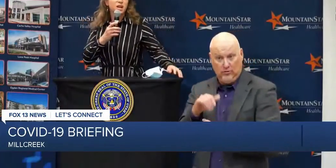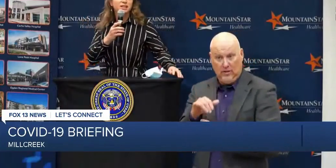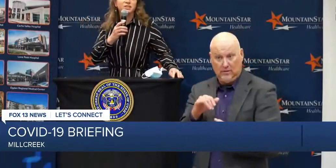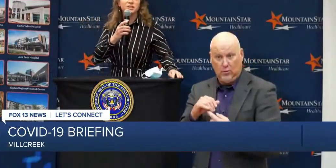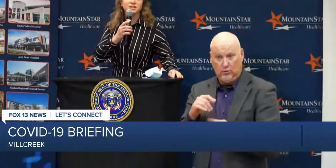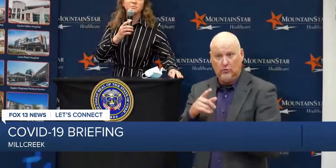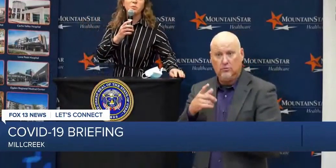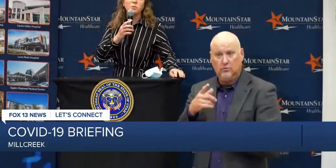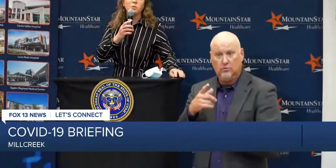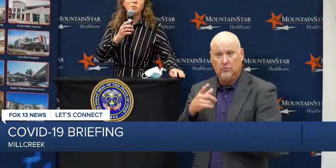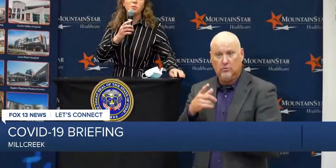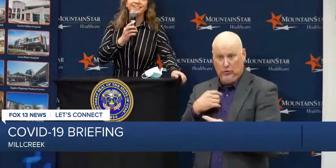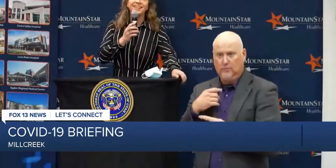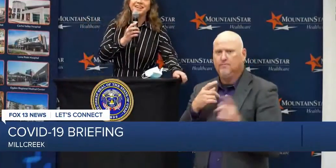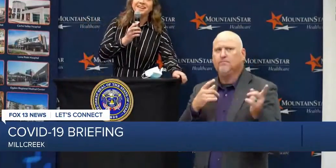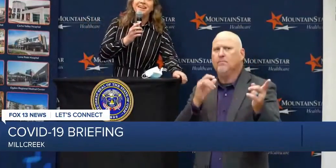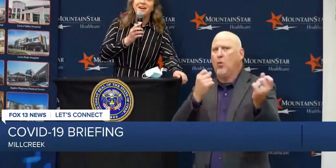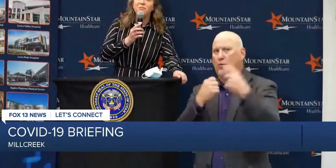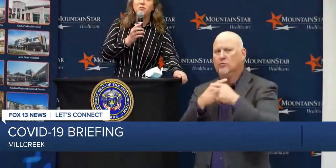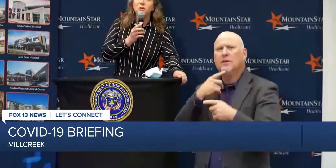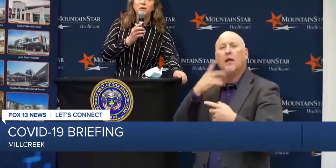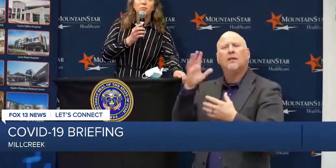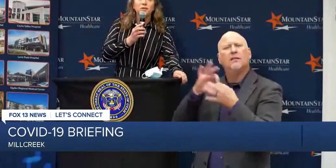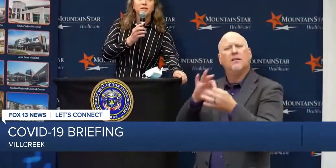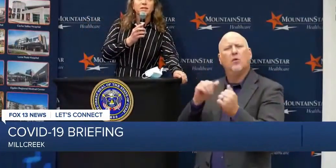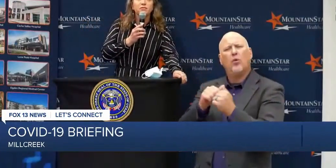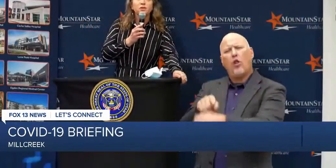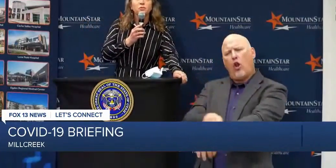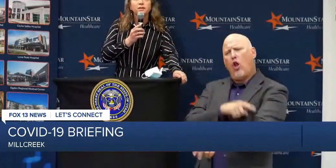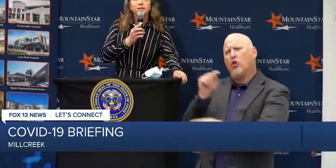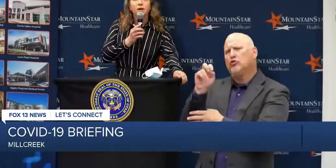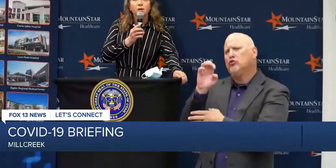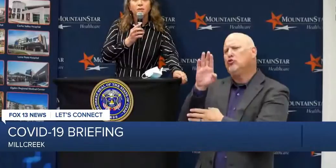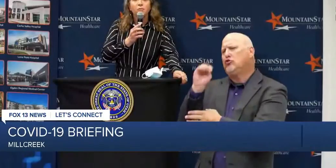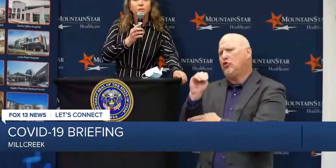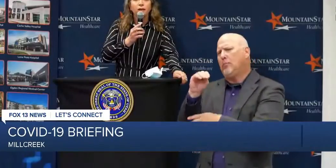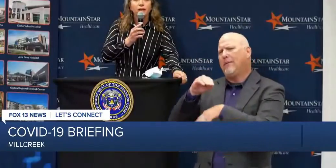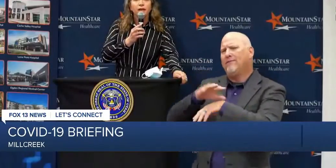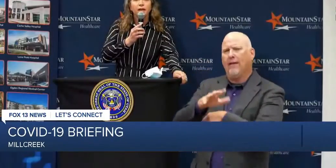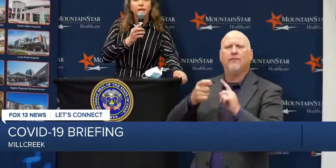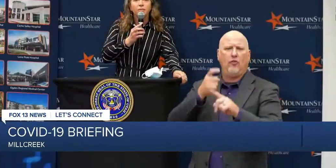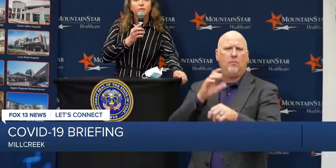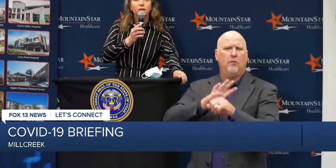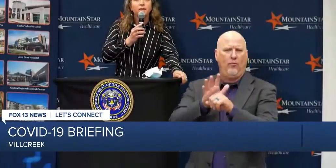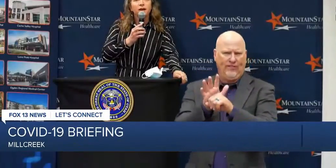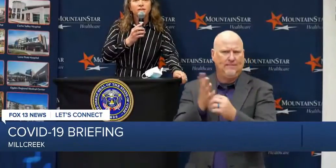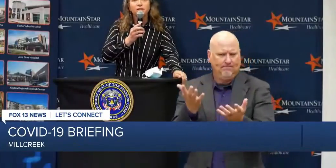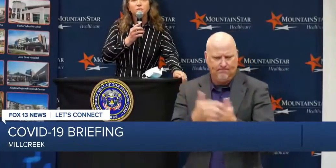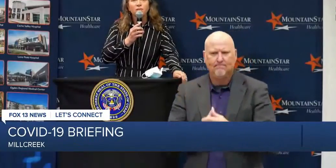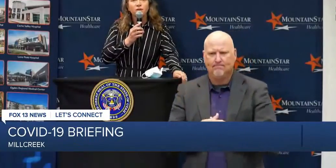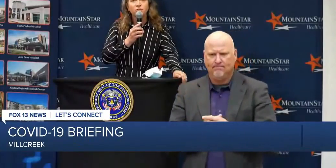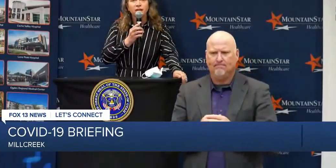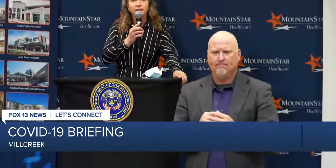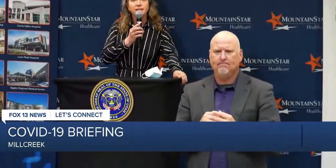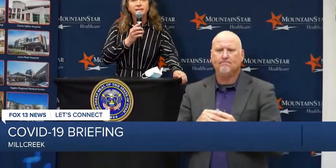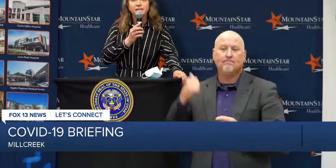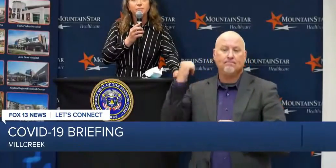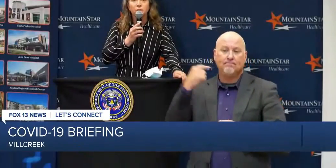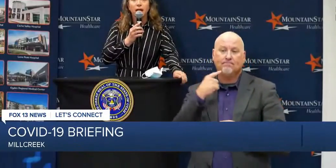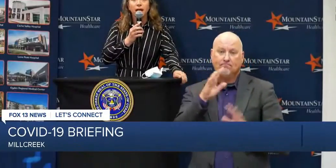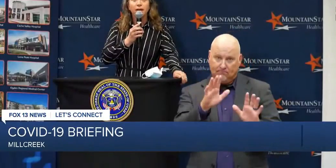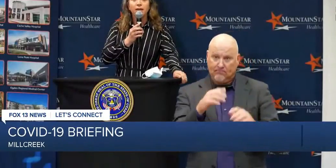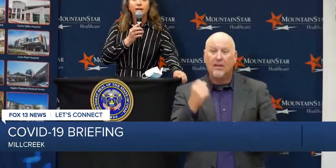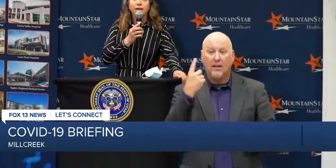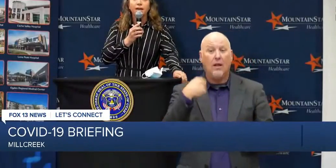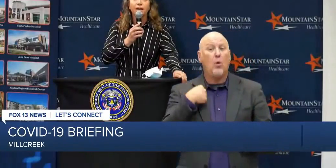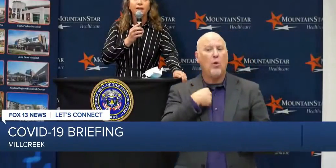Modeling is a challenging sport. We predicted a few weeks ago that we were going to hit between 1,000 and 1,200 cases